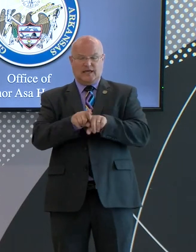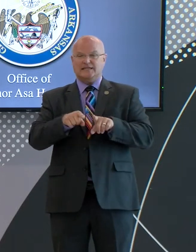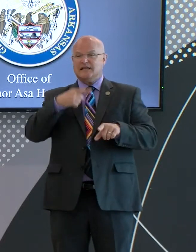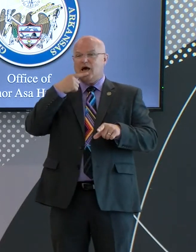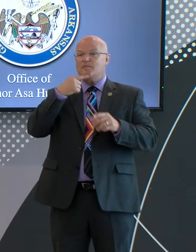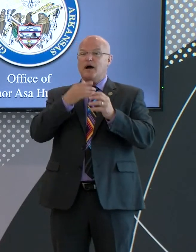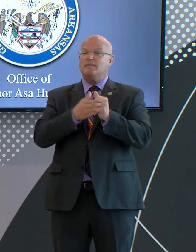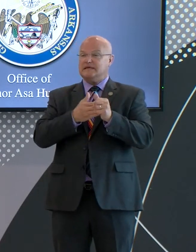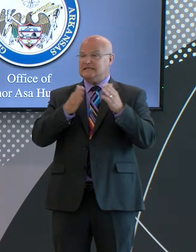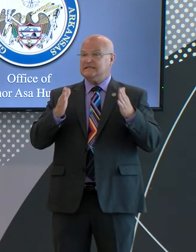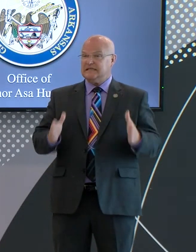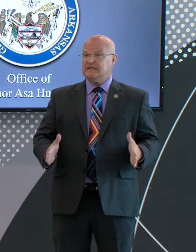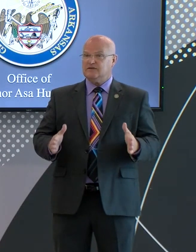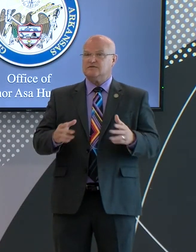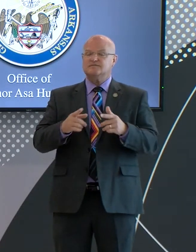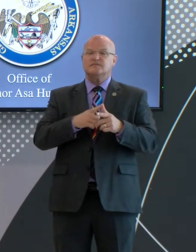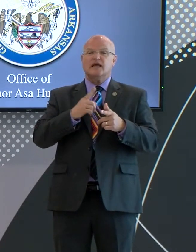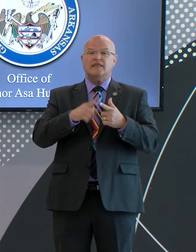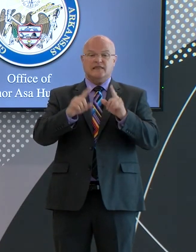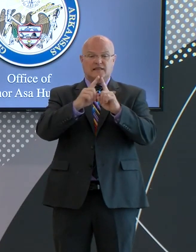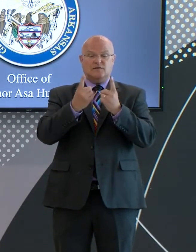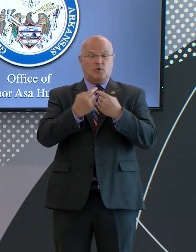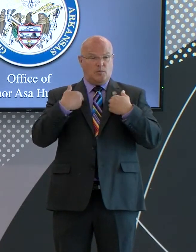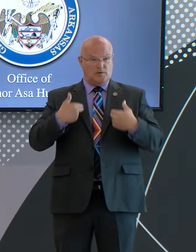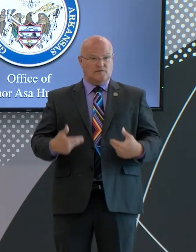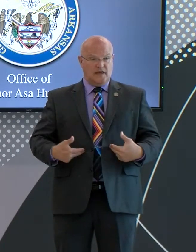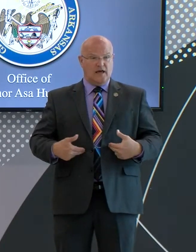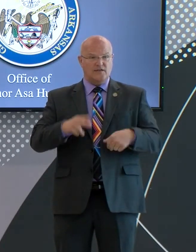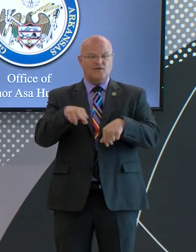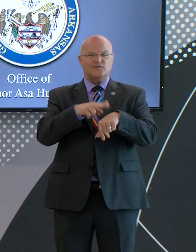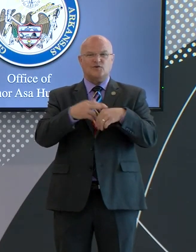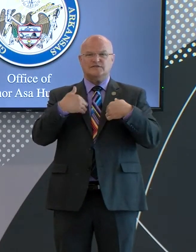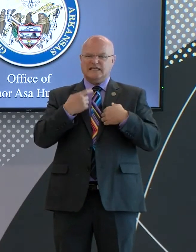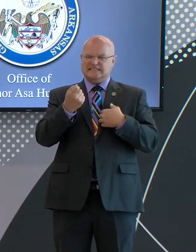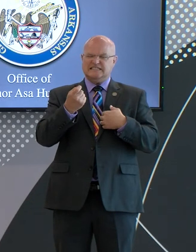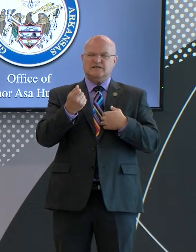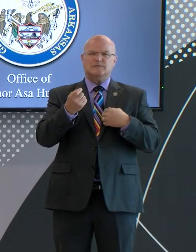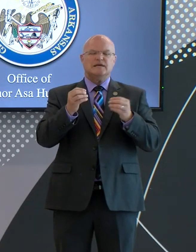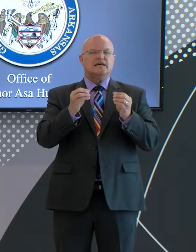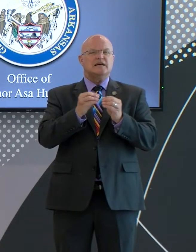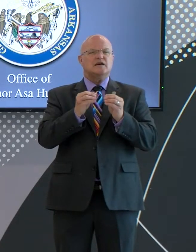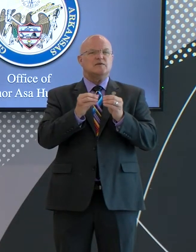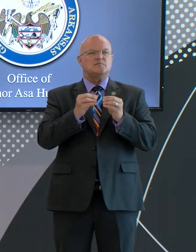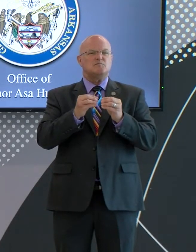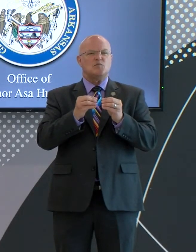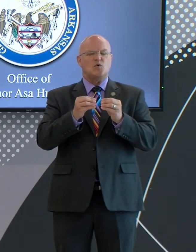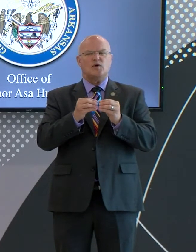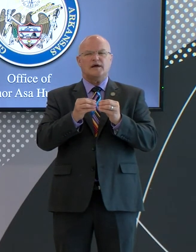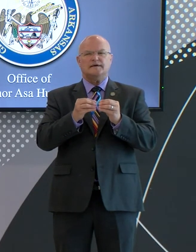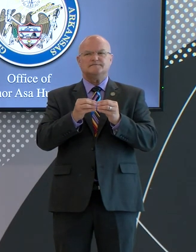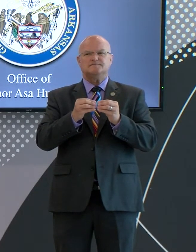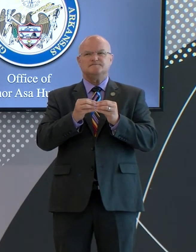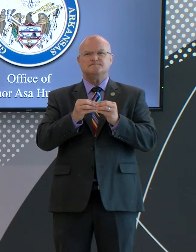public leader. And then the Department of Health, of course, has a little bit more